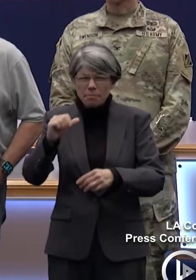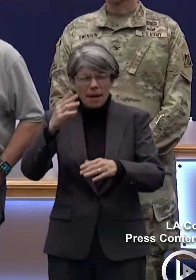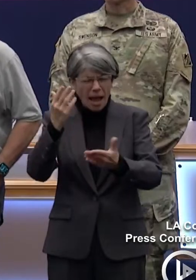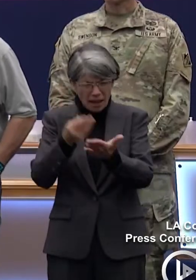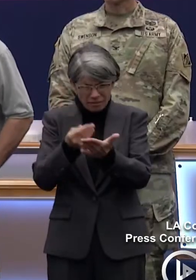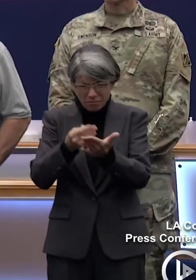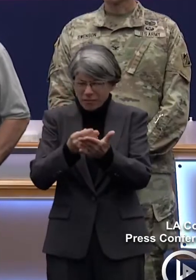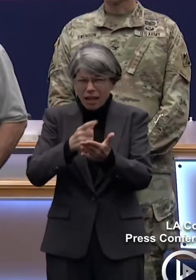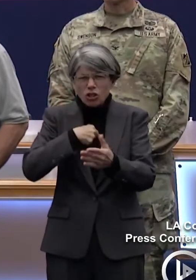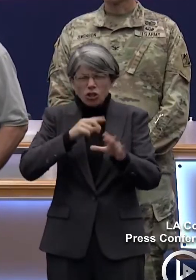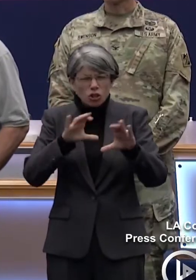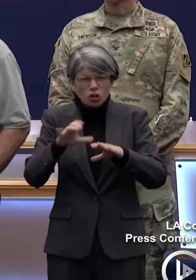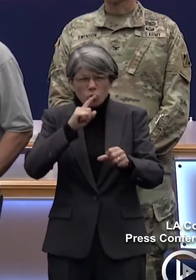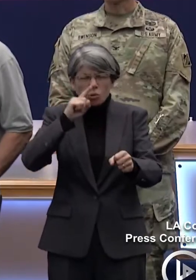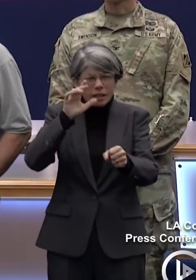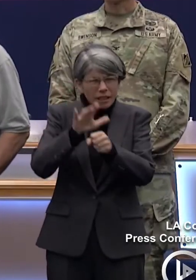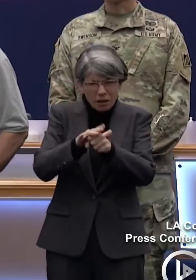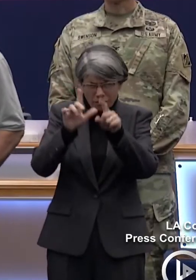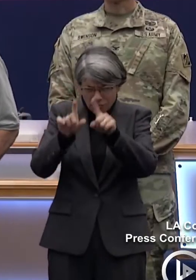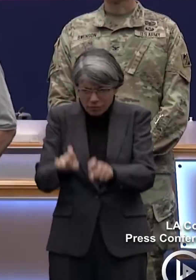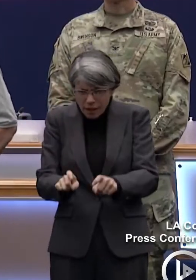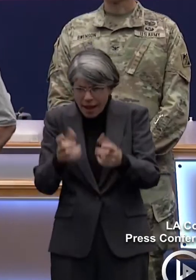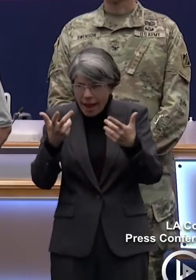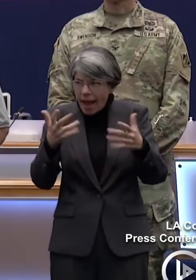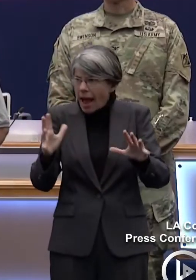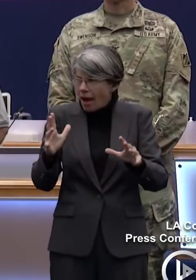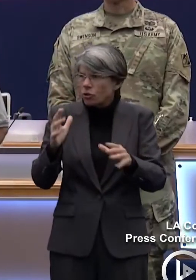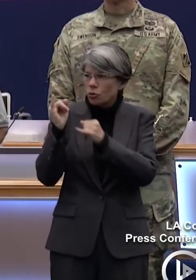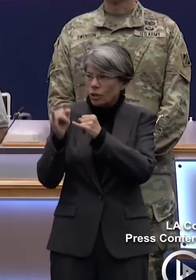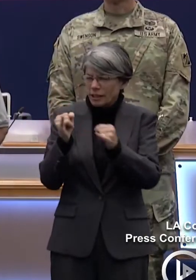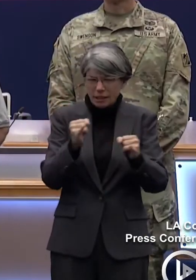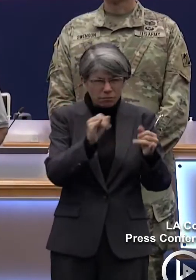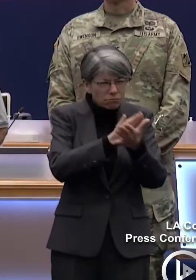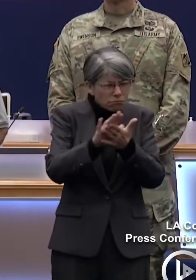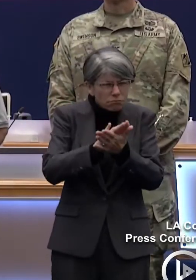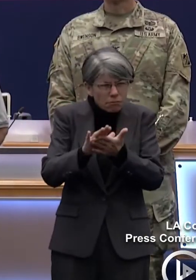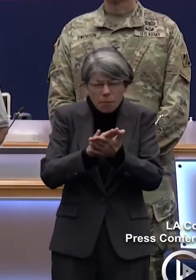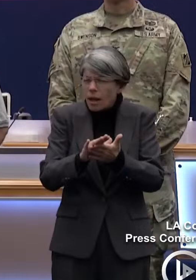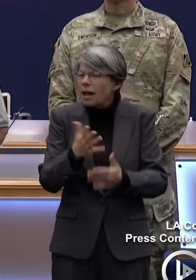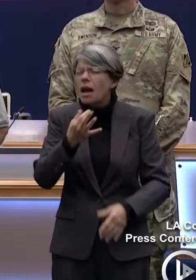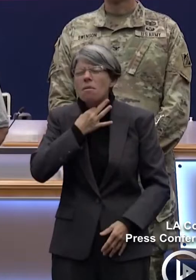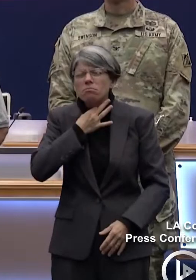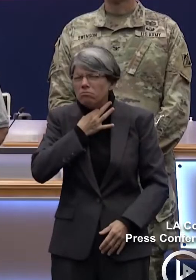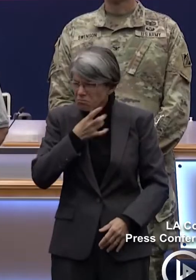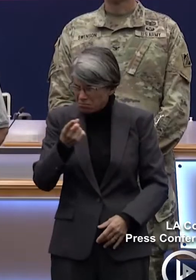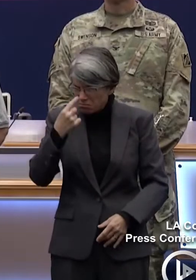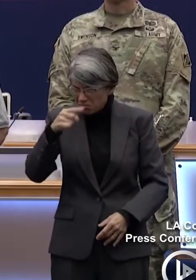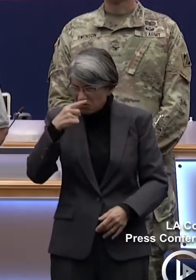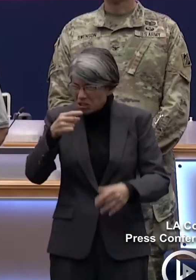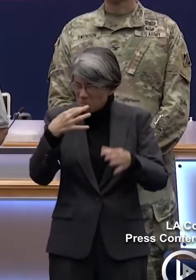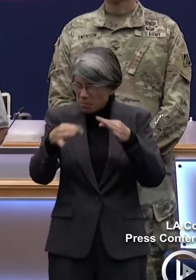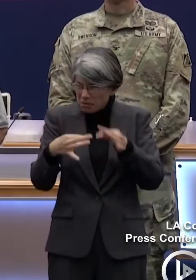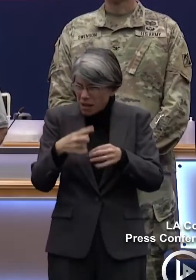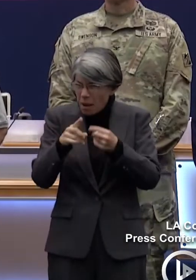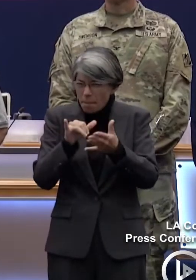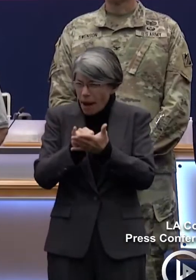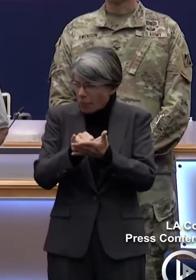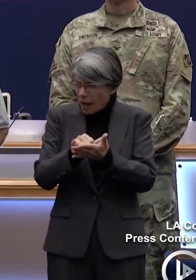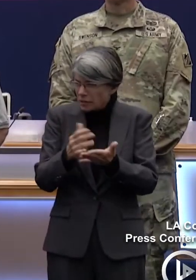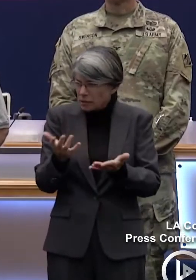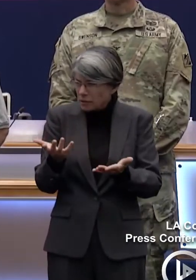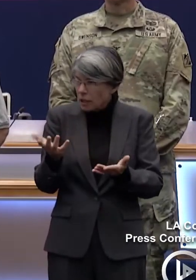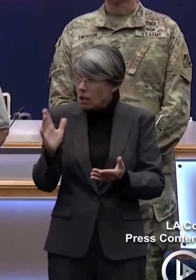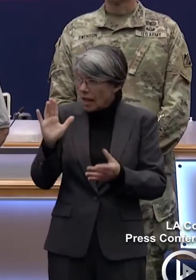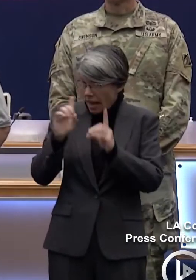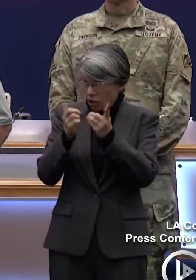to do confirmation testing after the cleanup at individuals' properties. I wonder if you could speak to whether or not, in